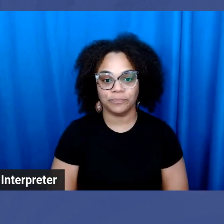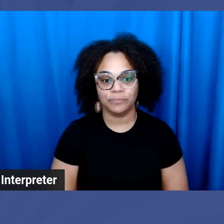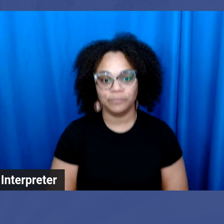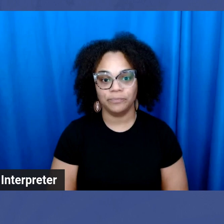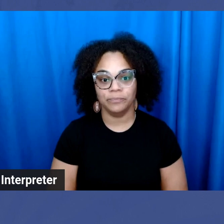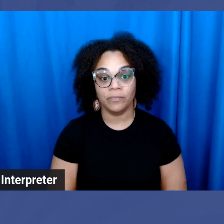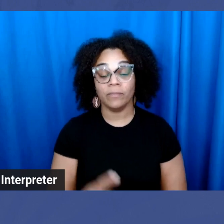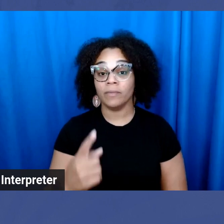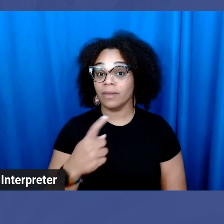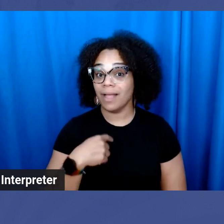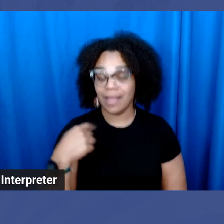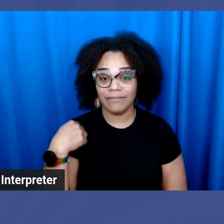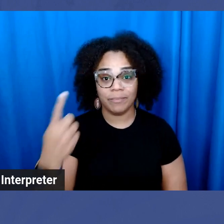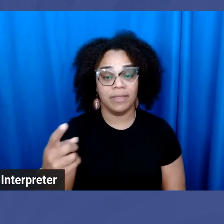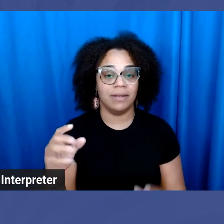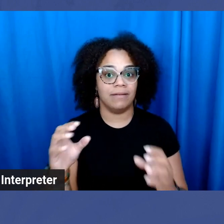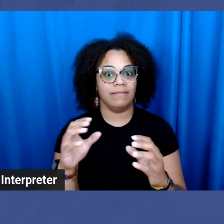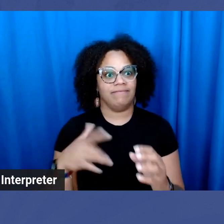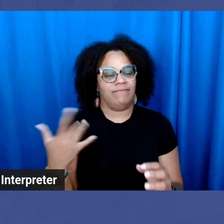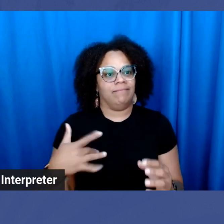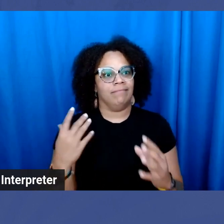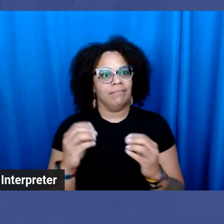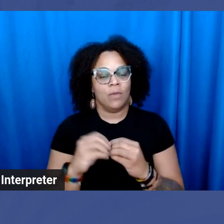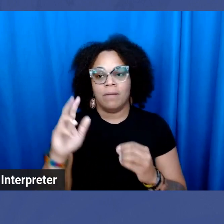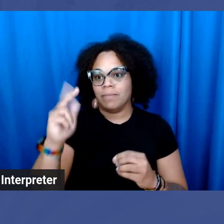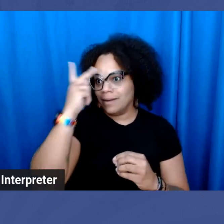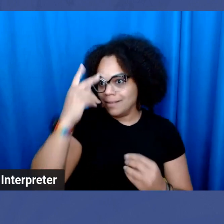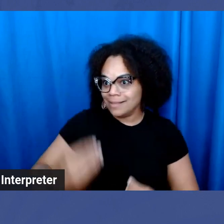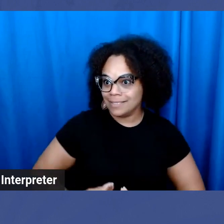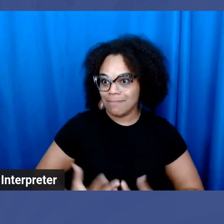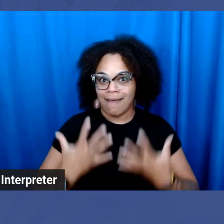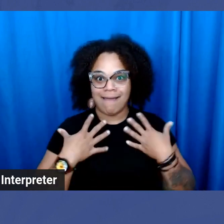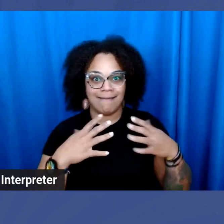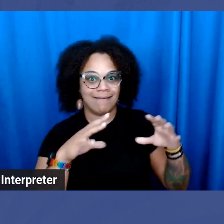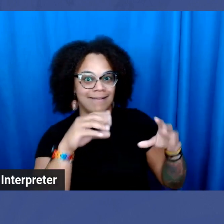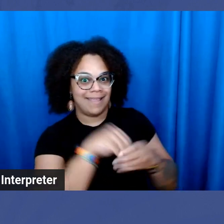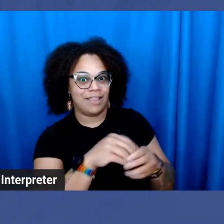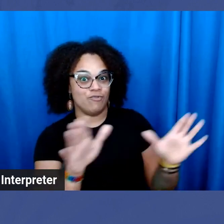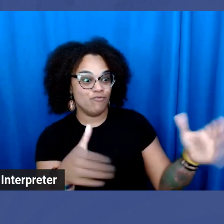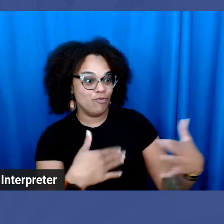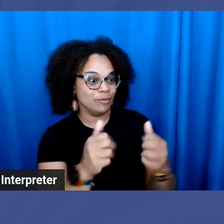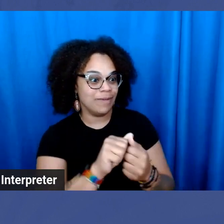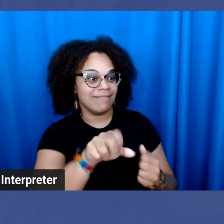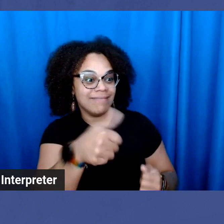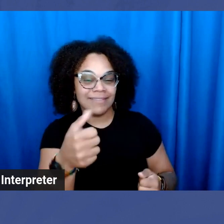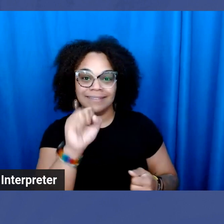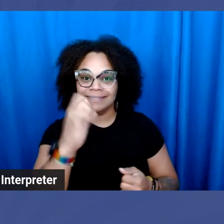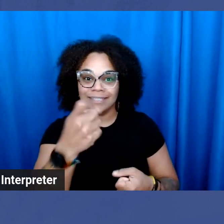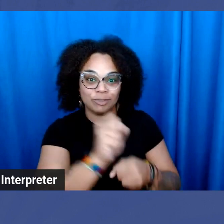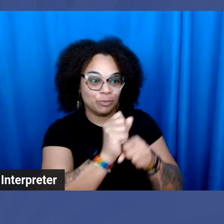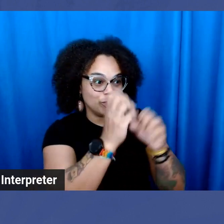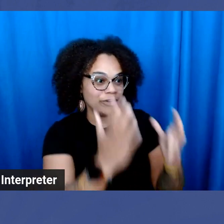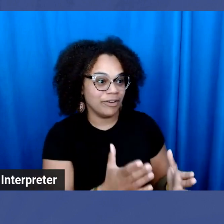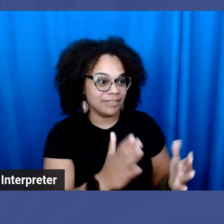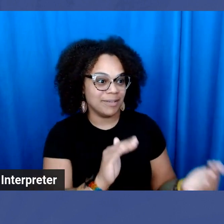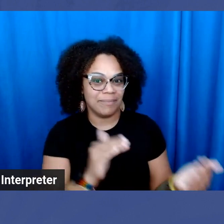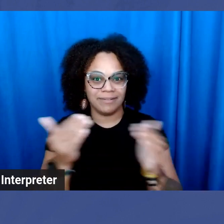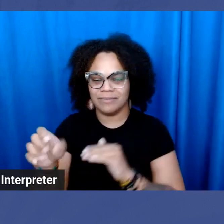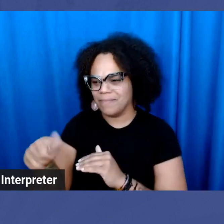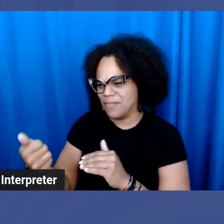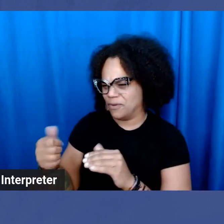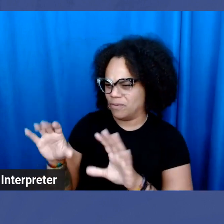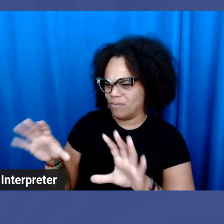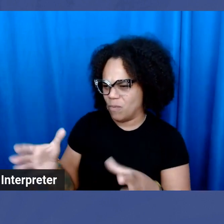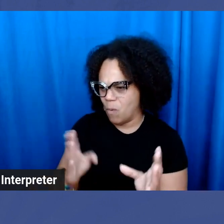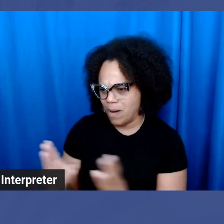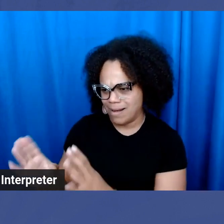I've been more politically inspired in rooms full of sex workers than in any organizing space I have ever been in, discussed more